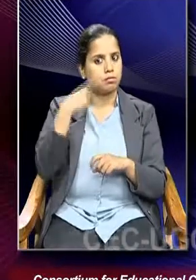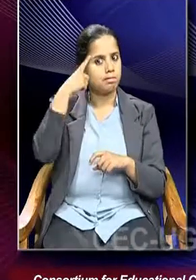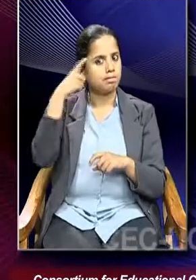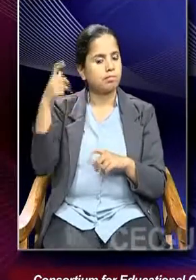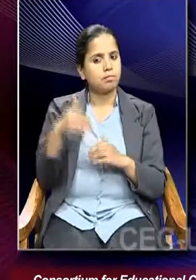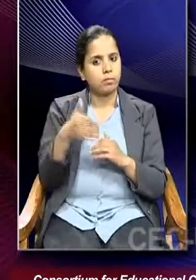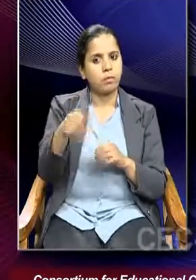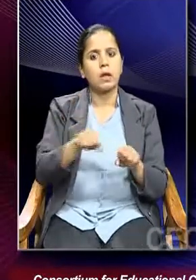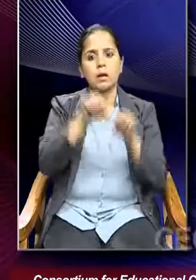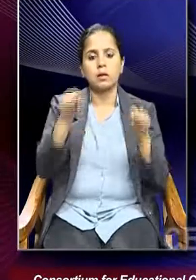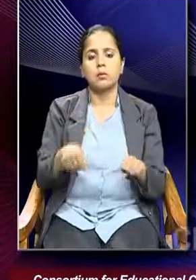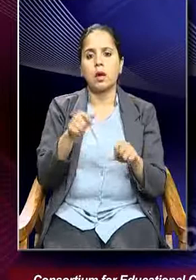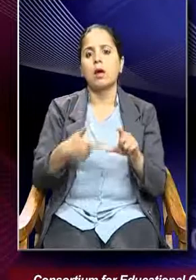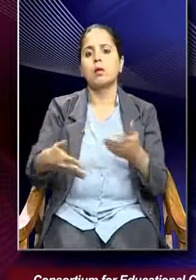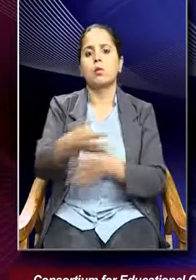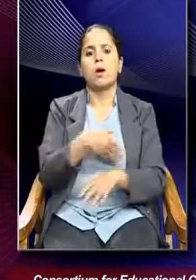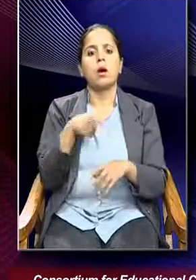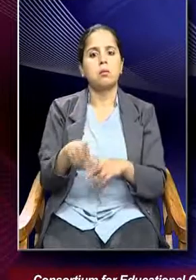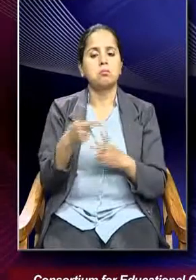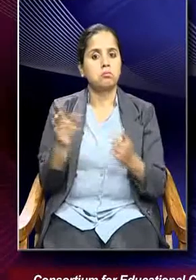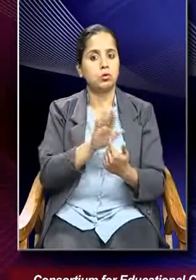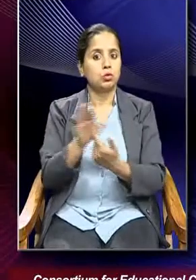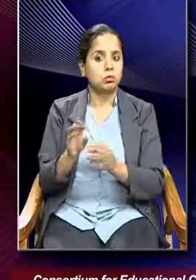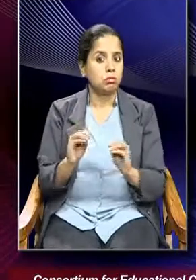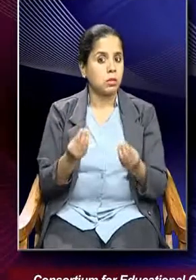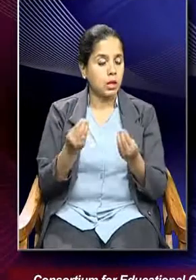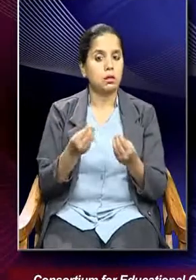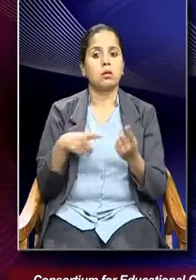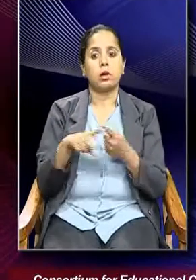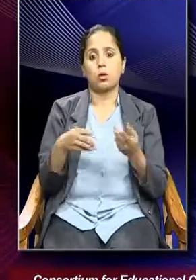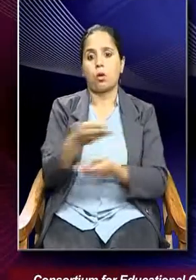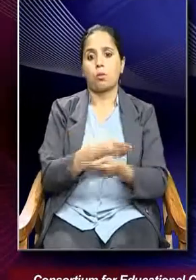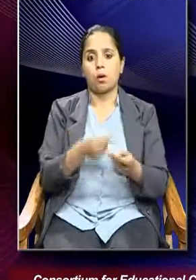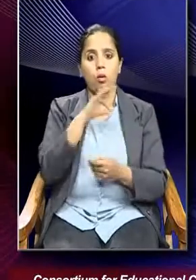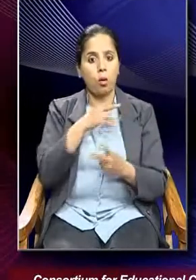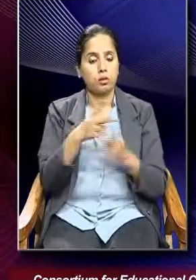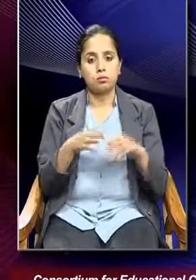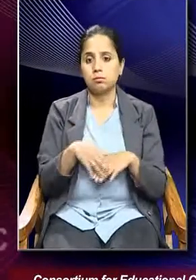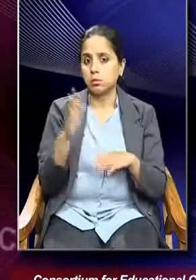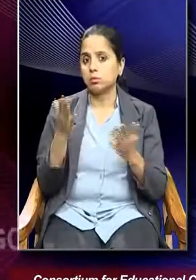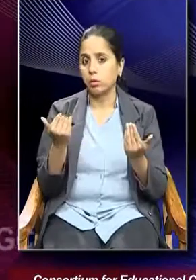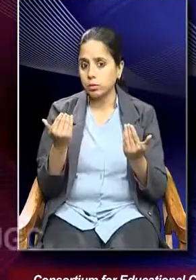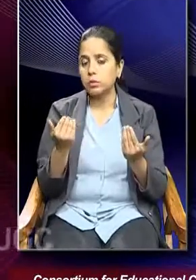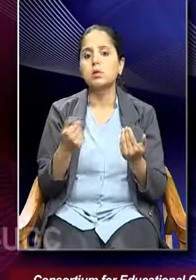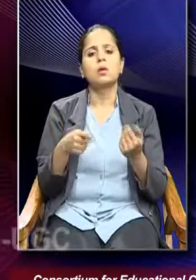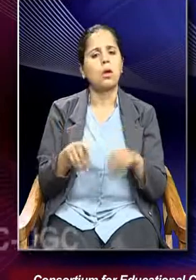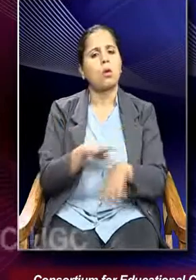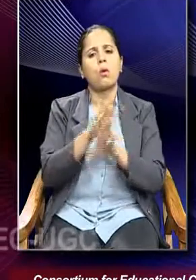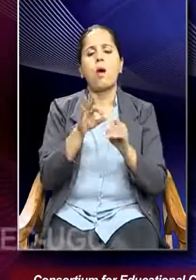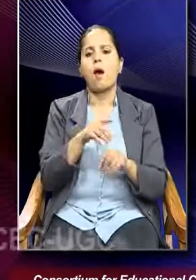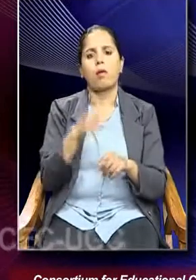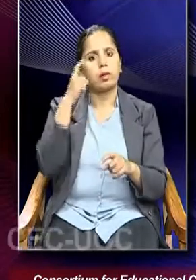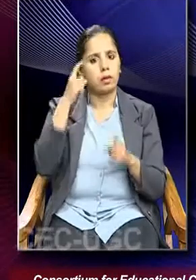system, environmental performance or economic cost. So it was taking care of everything. Because it is